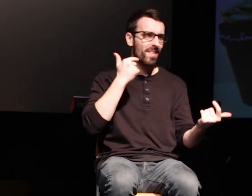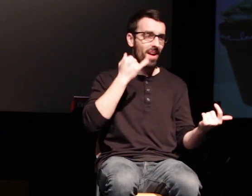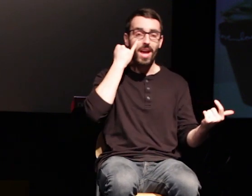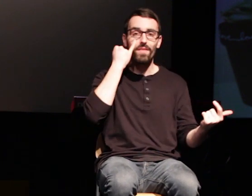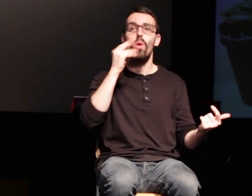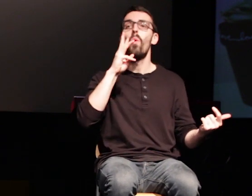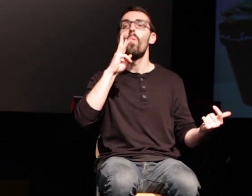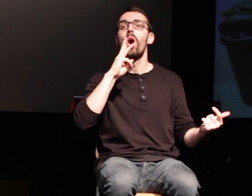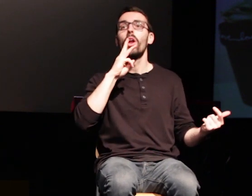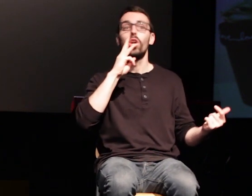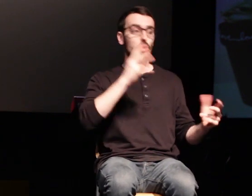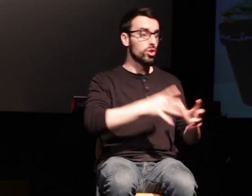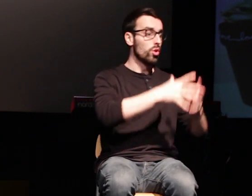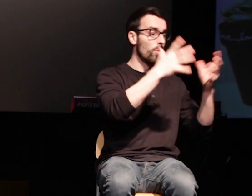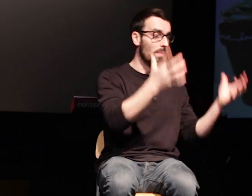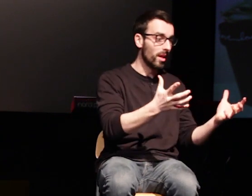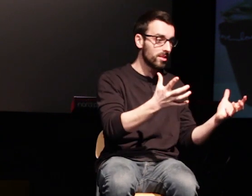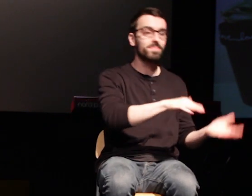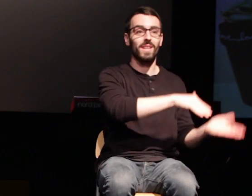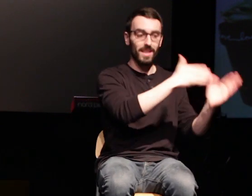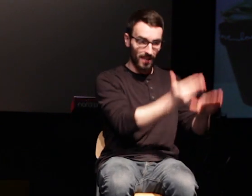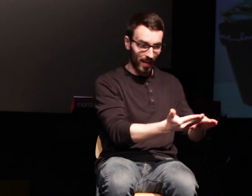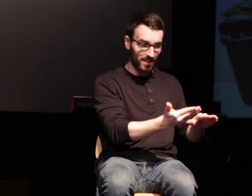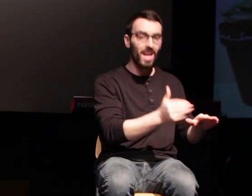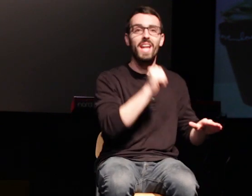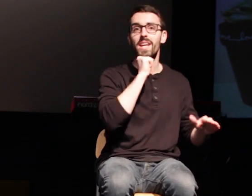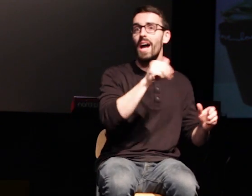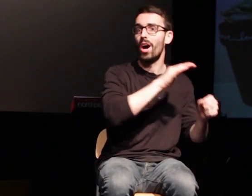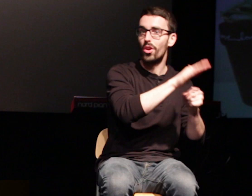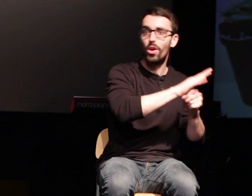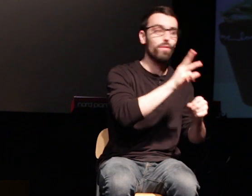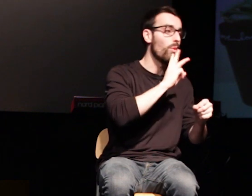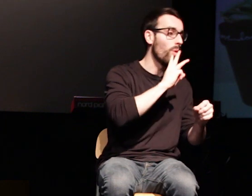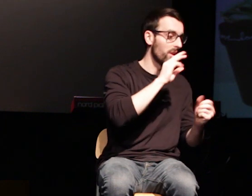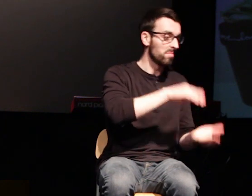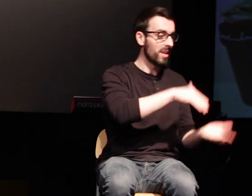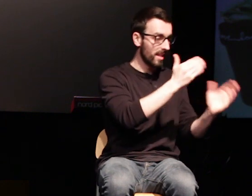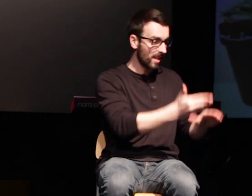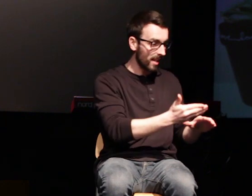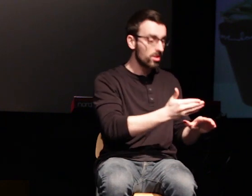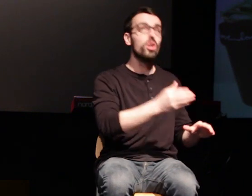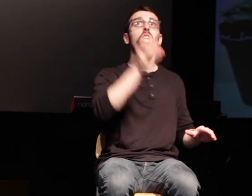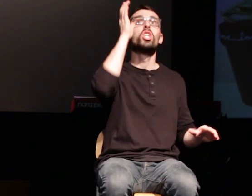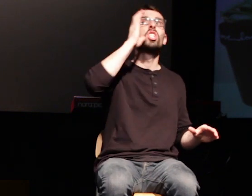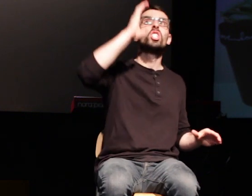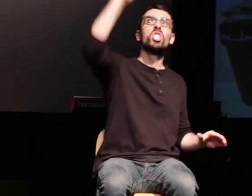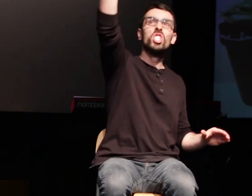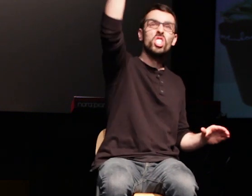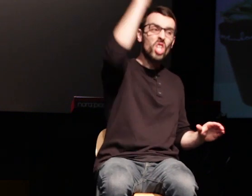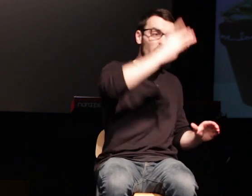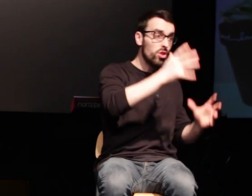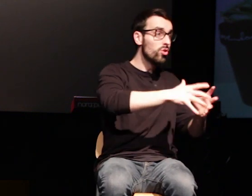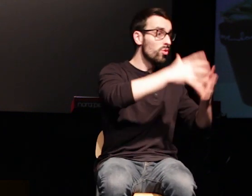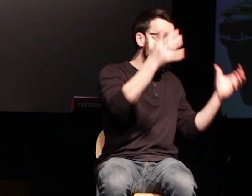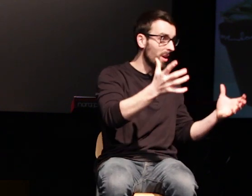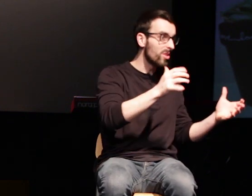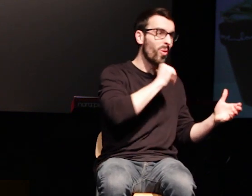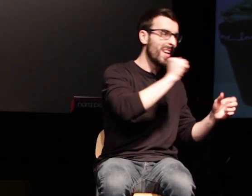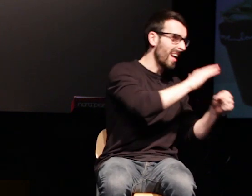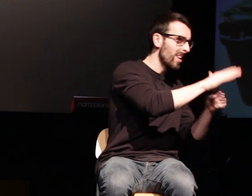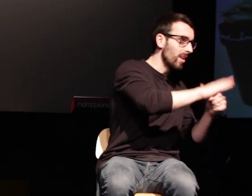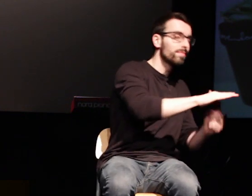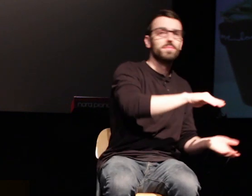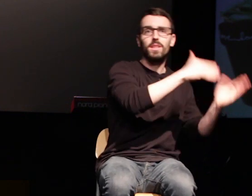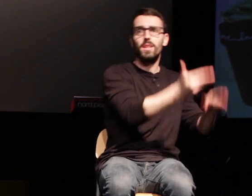If you underwater it, it dies. If it gets too much sunlight, it dies. If you look at it funny, it just wilts. Like it's just, you can't keep it alive if your life depended